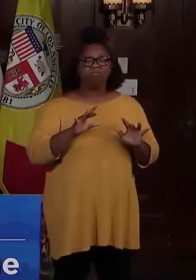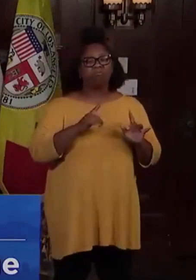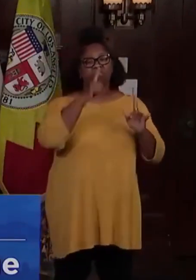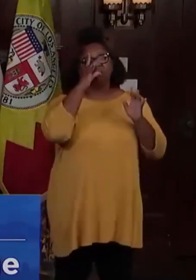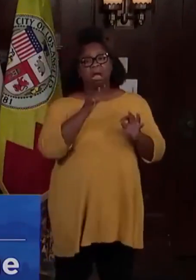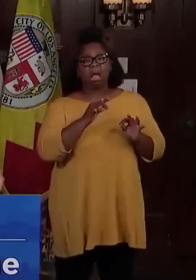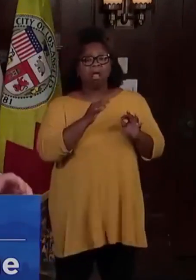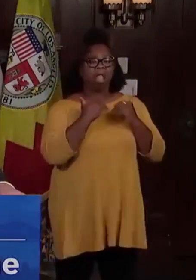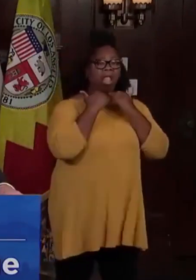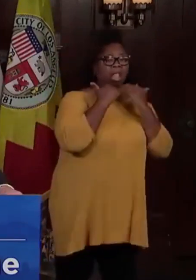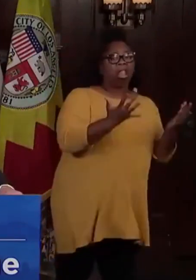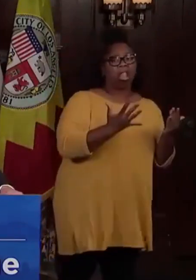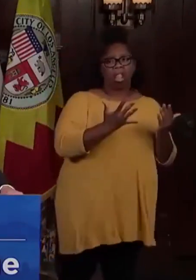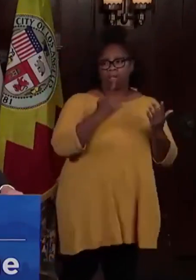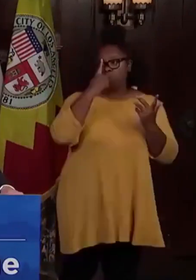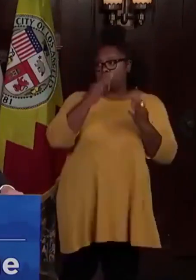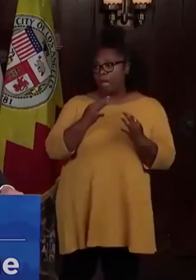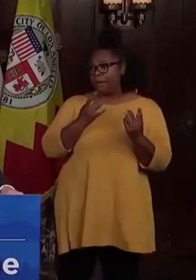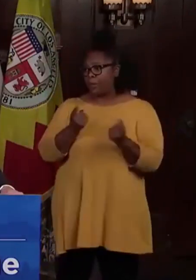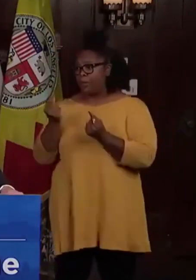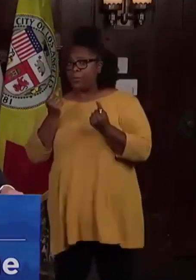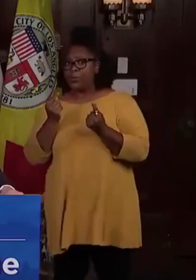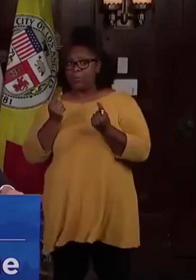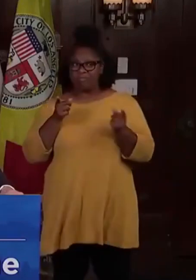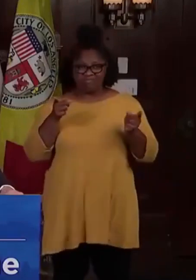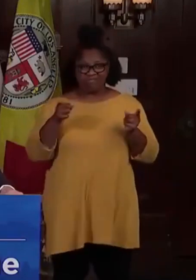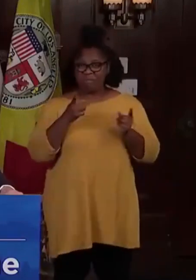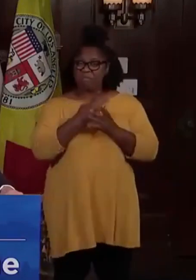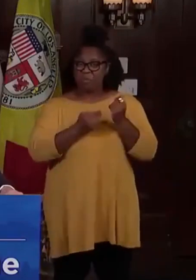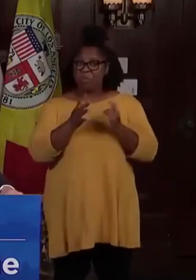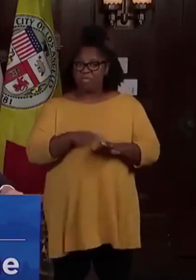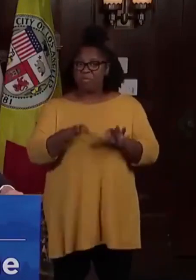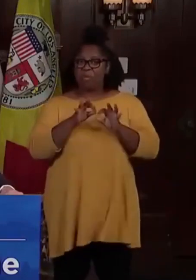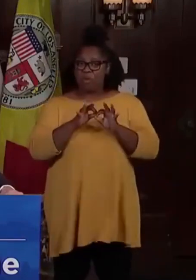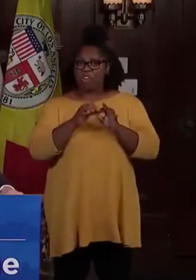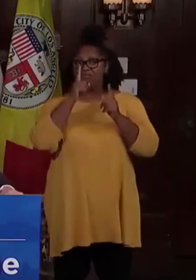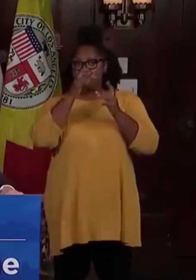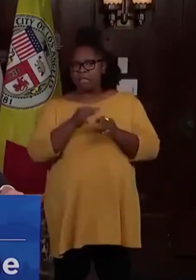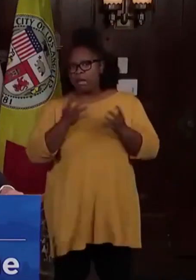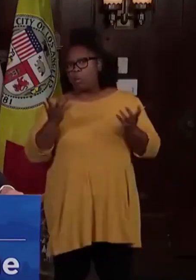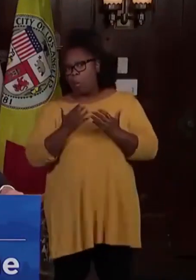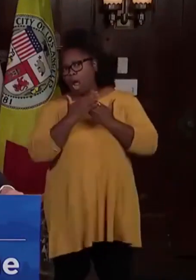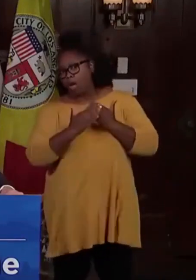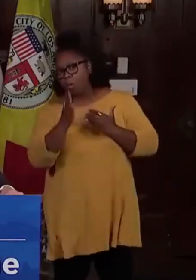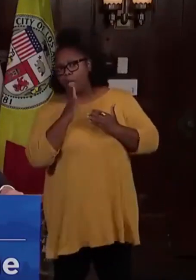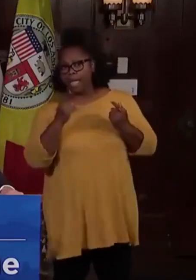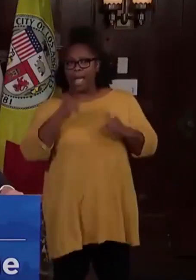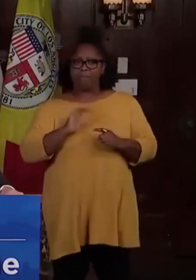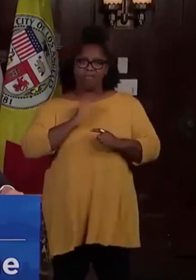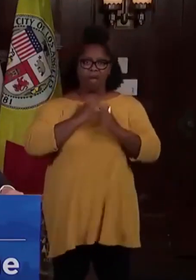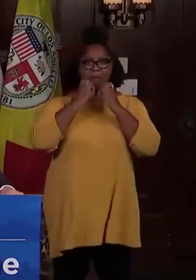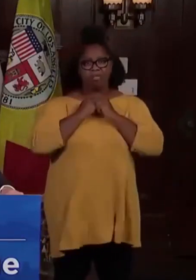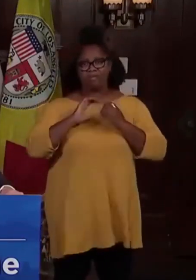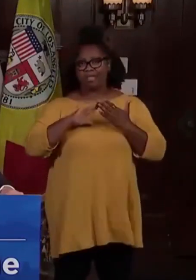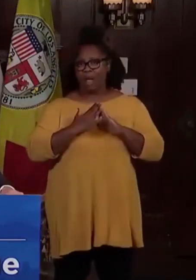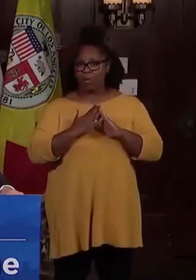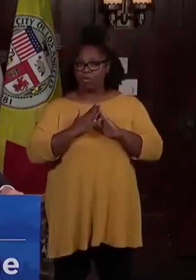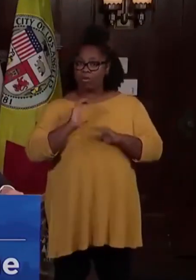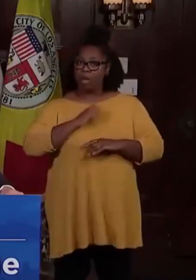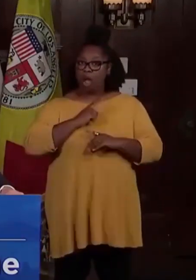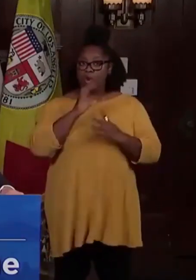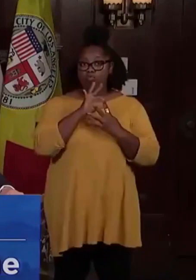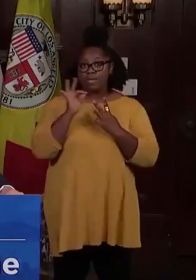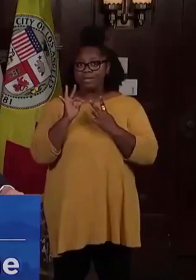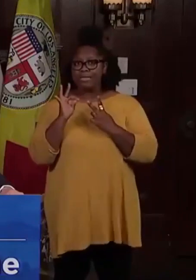do that will determine what happens here in our beloved hometown. The choices between us are stark,